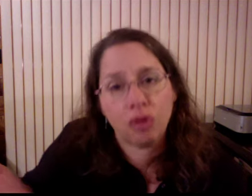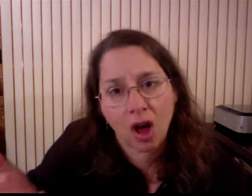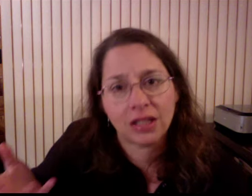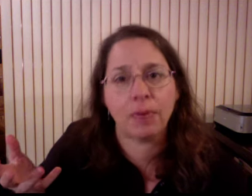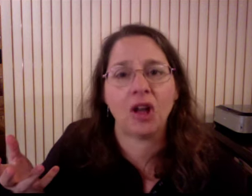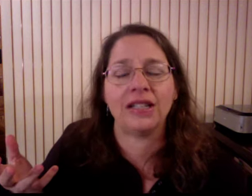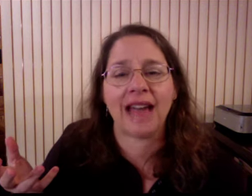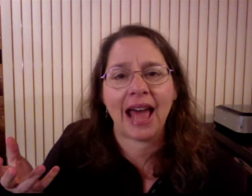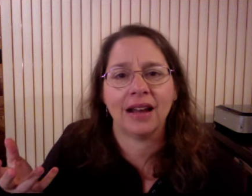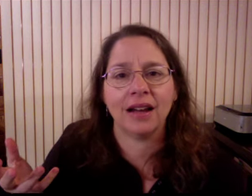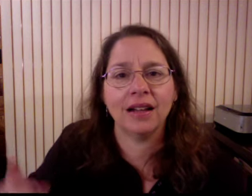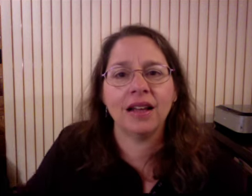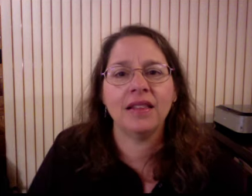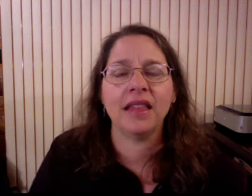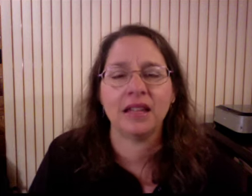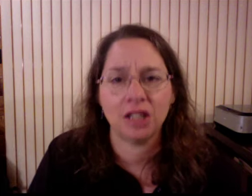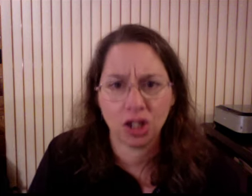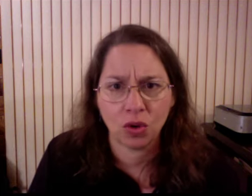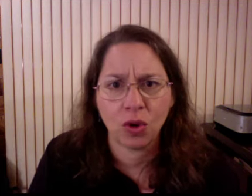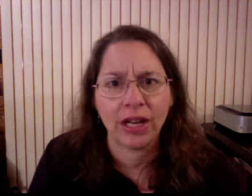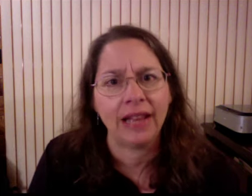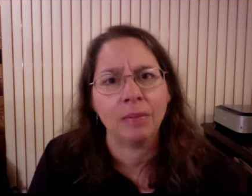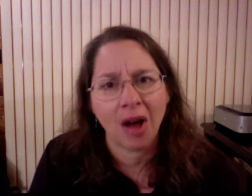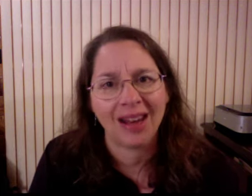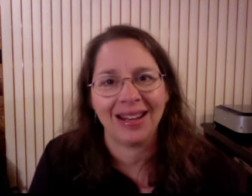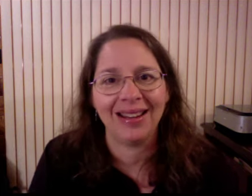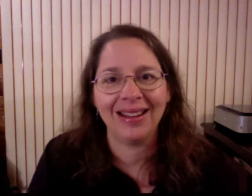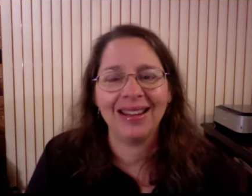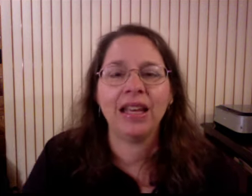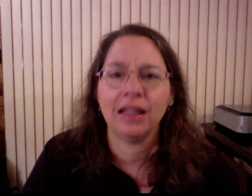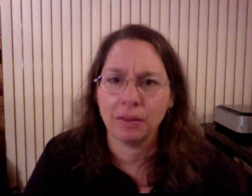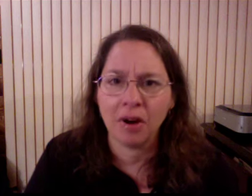draws upon data that is stored in the body, in the mind.